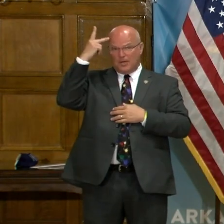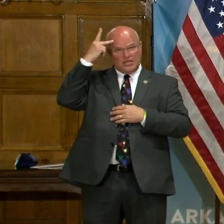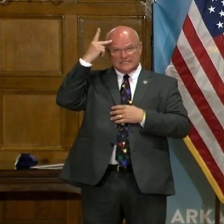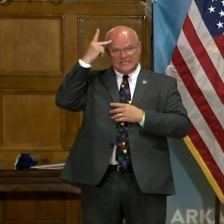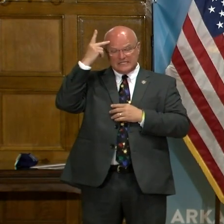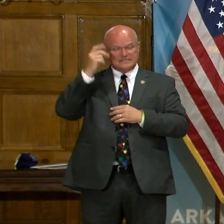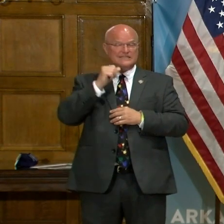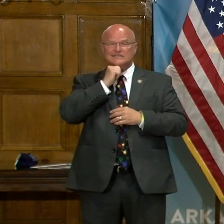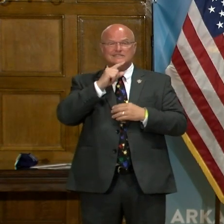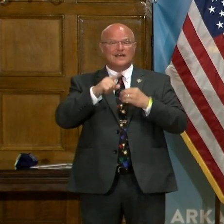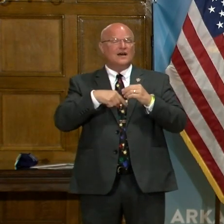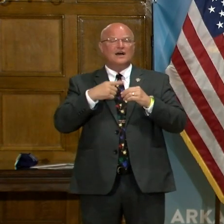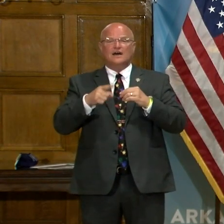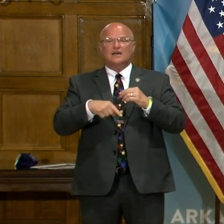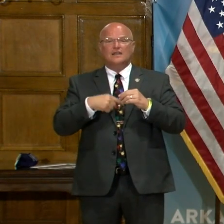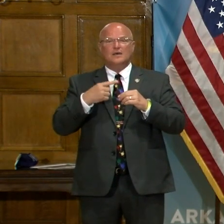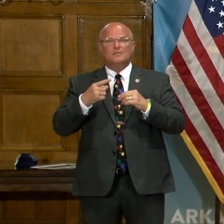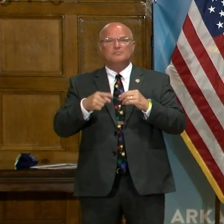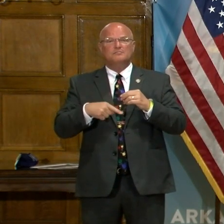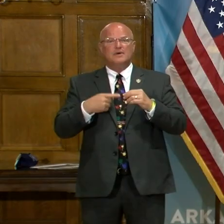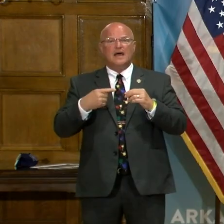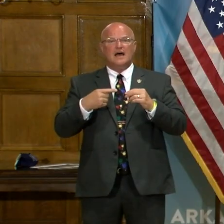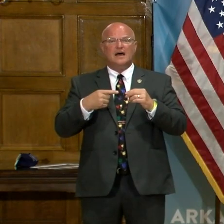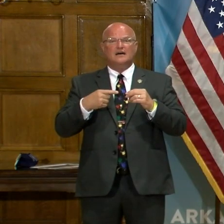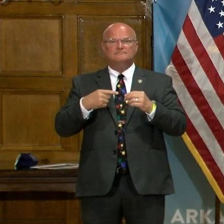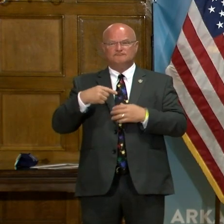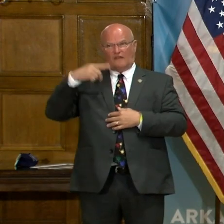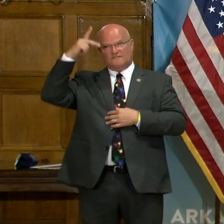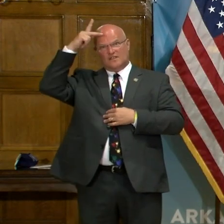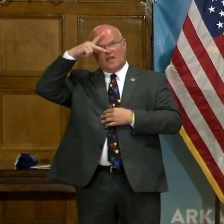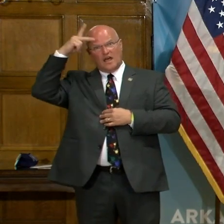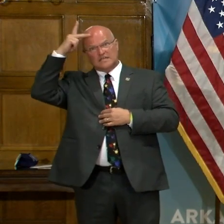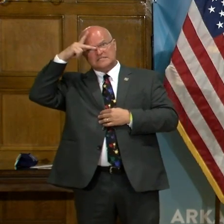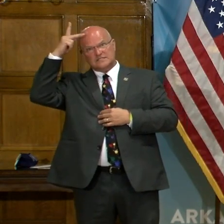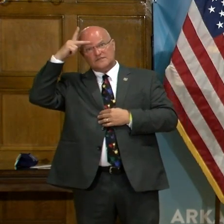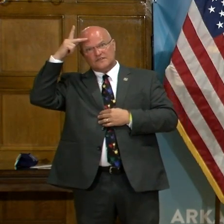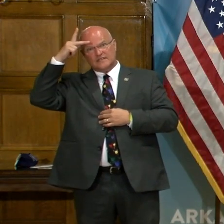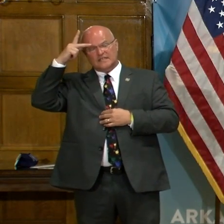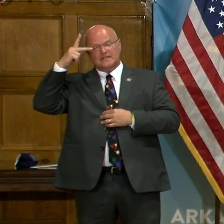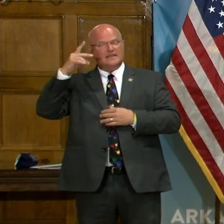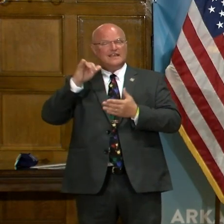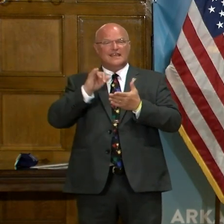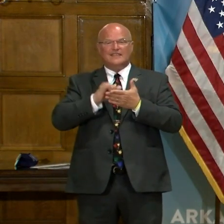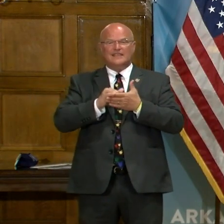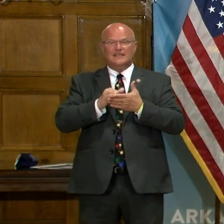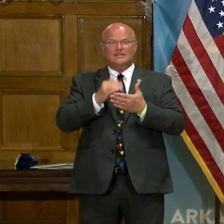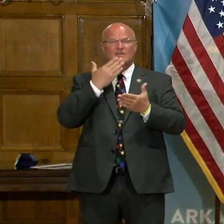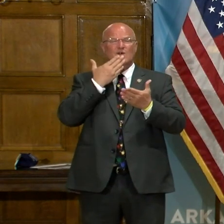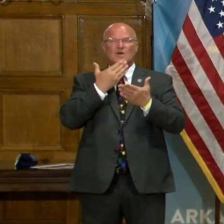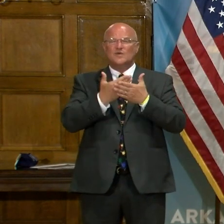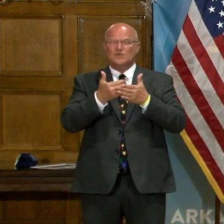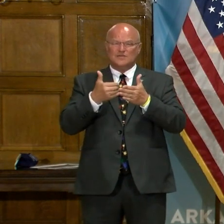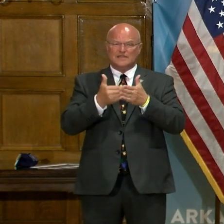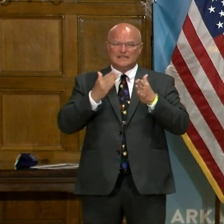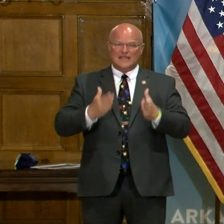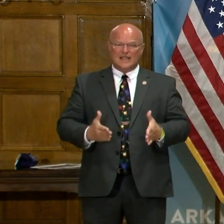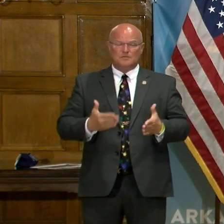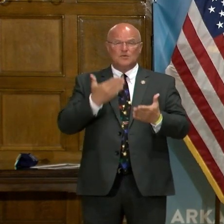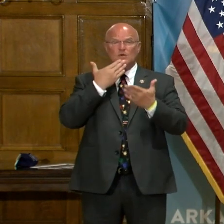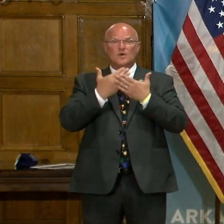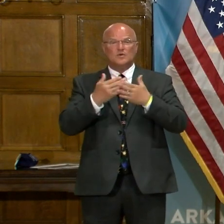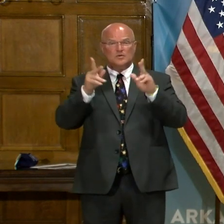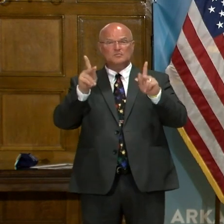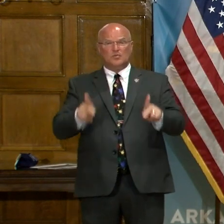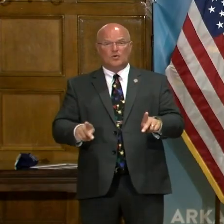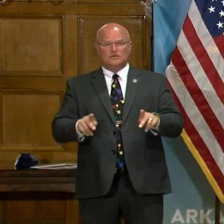politics. It's not about a philosophy other than being a good neighbor and being a good citizen